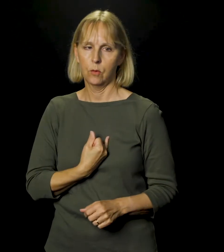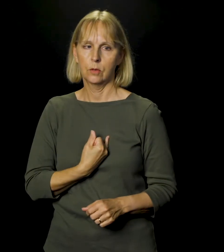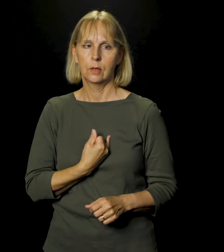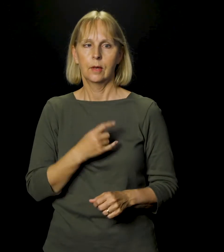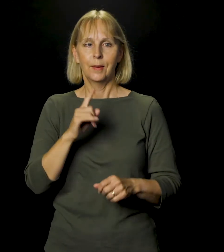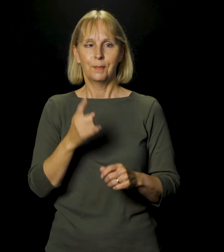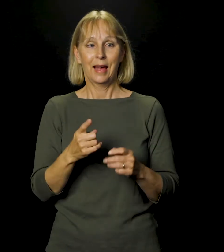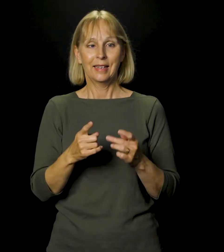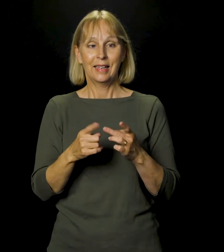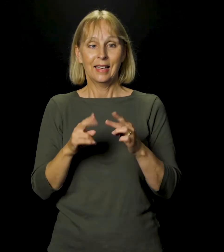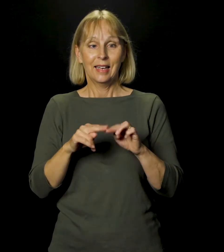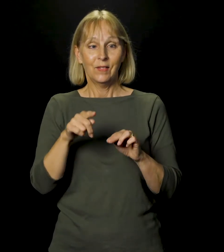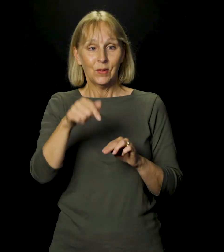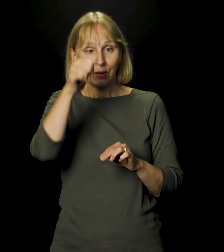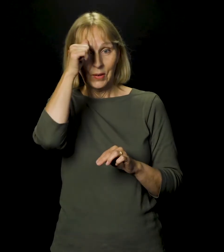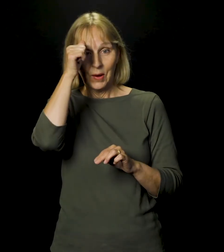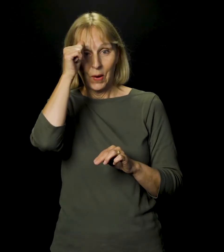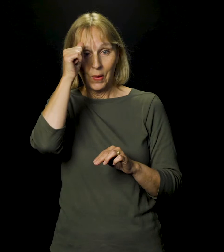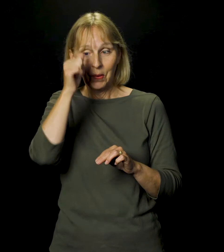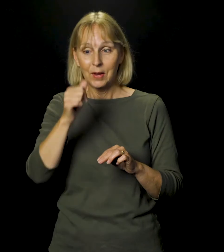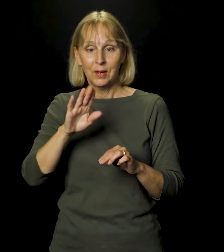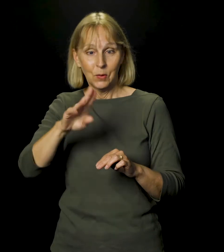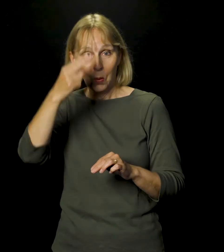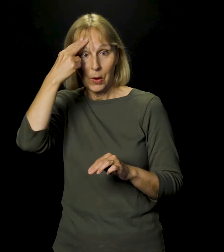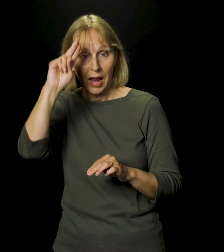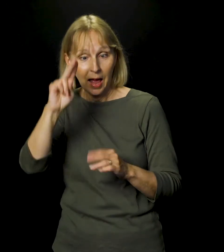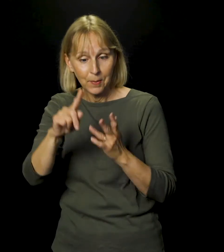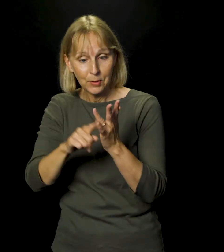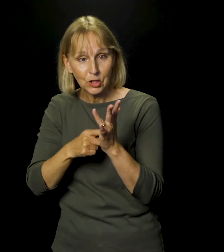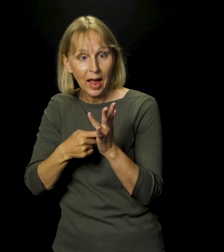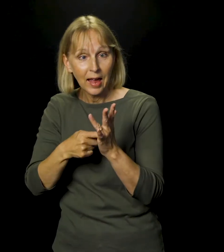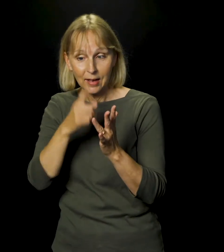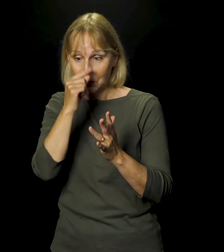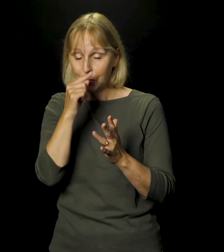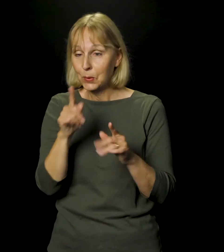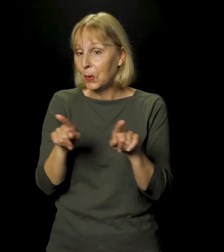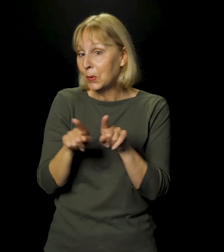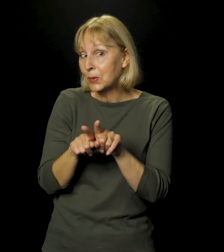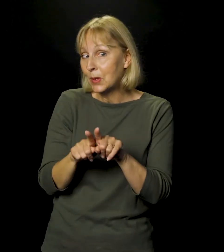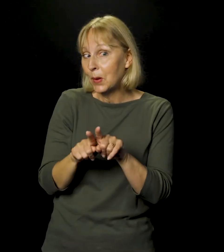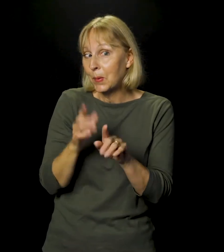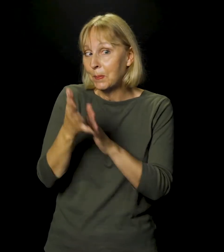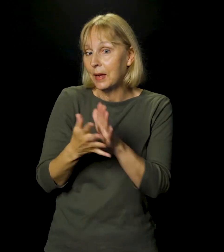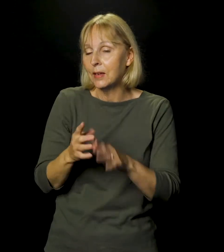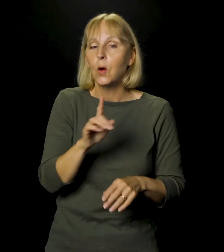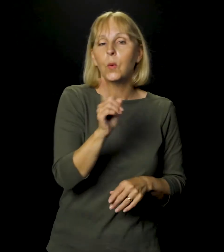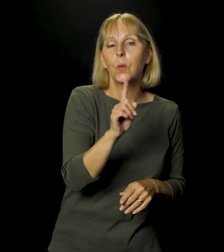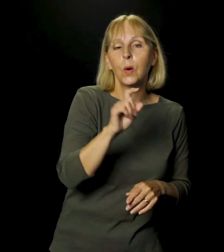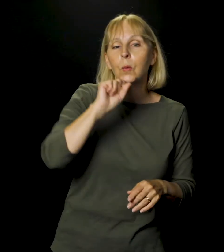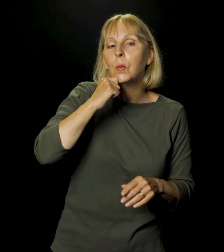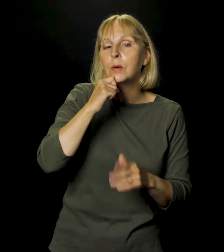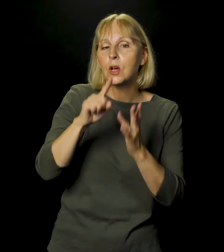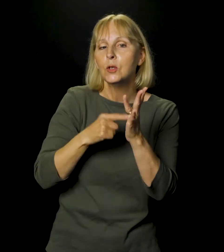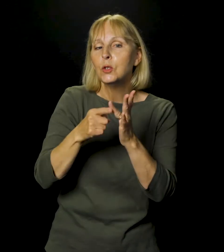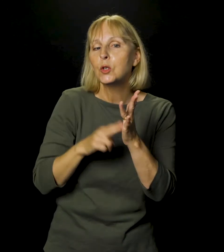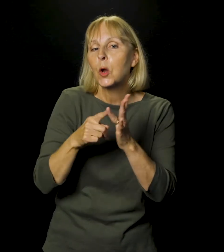with J knows, that can also mean what would Jono do? And that had a very different answer. But of course, I love the